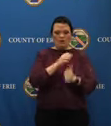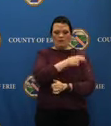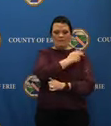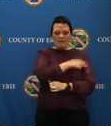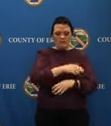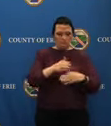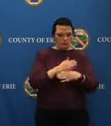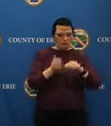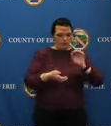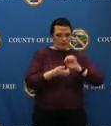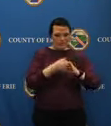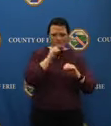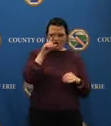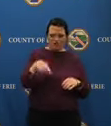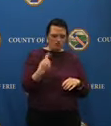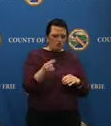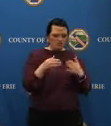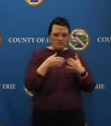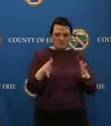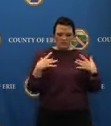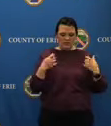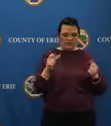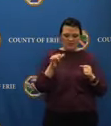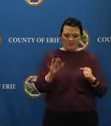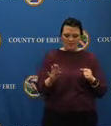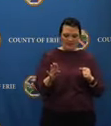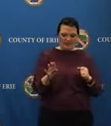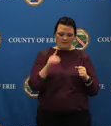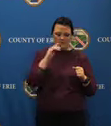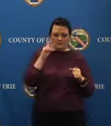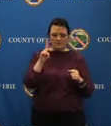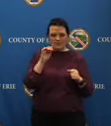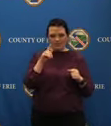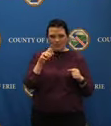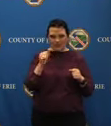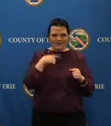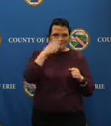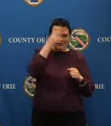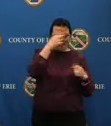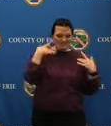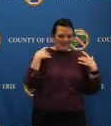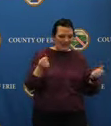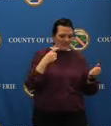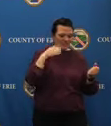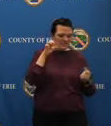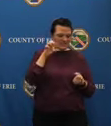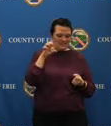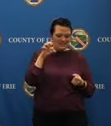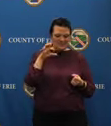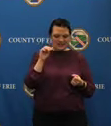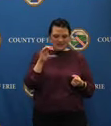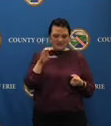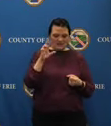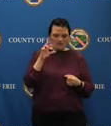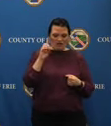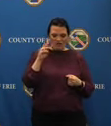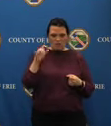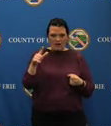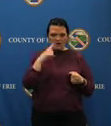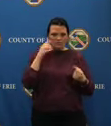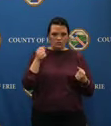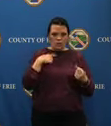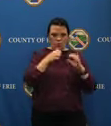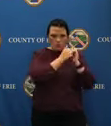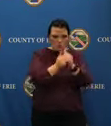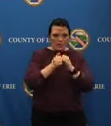partners, remember, it's not just the Erie County Public Health Lab, it's Kaleida, it's Catholic Health, it's ECMC, it's Roswell. So